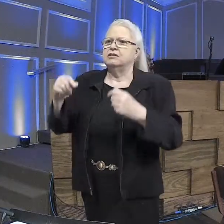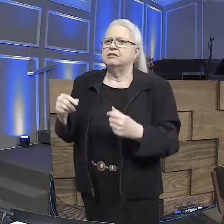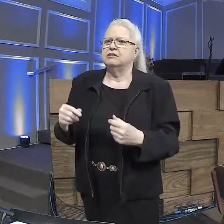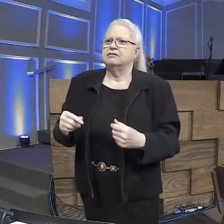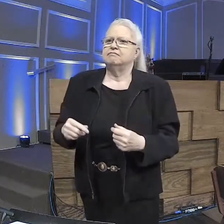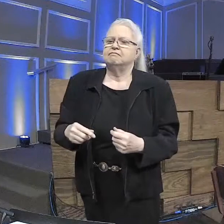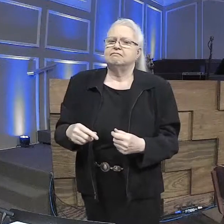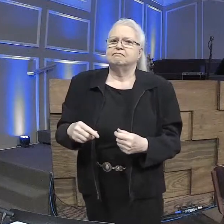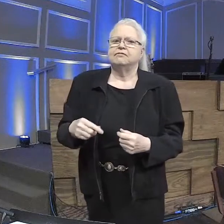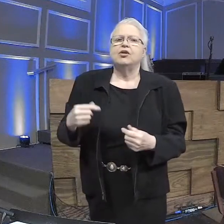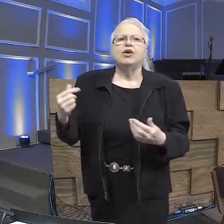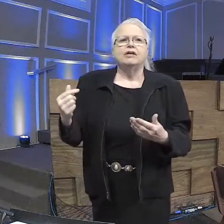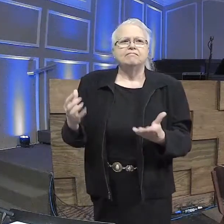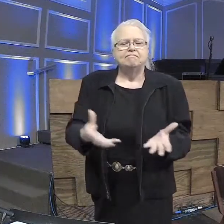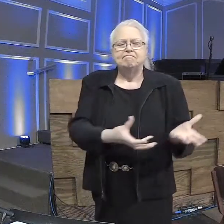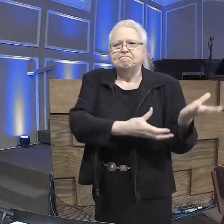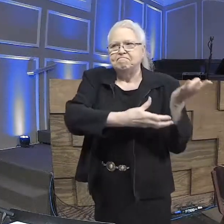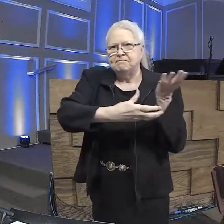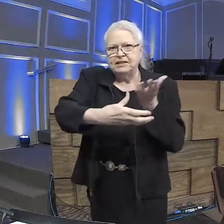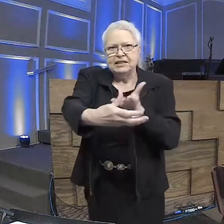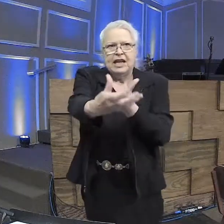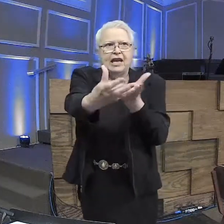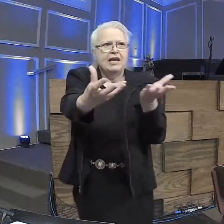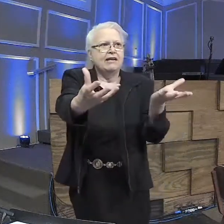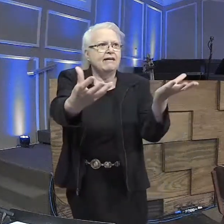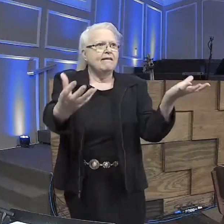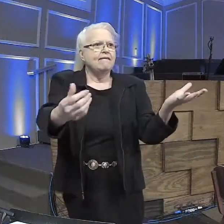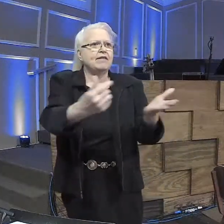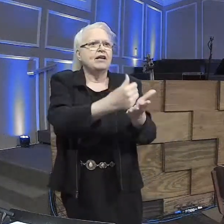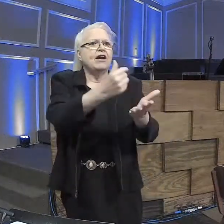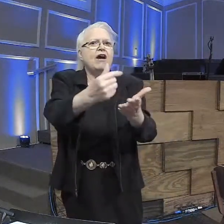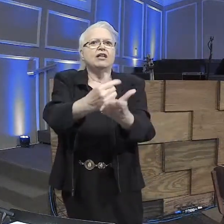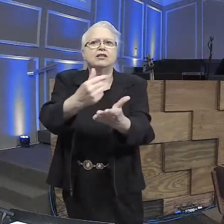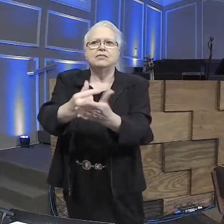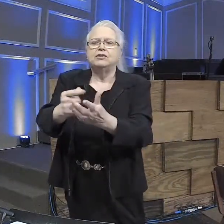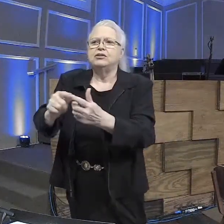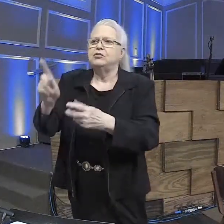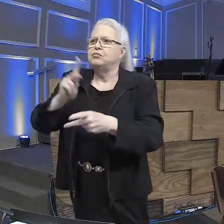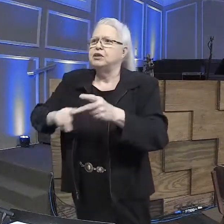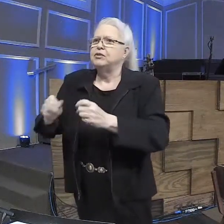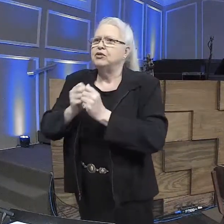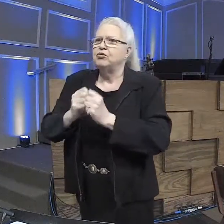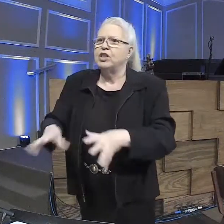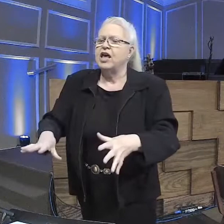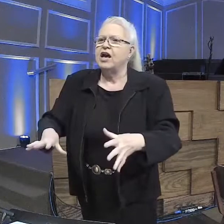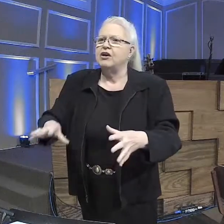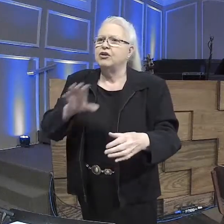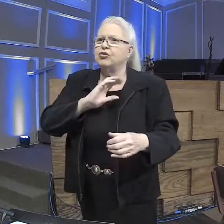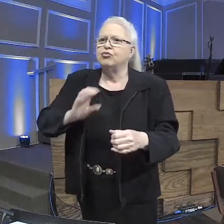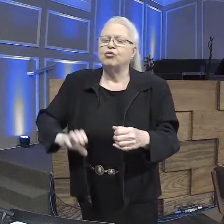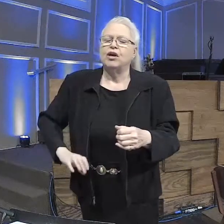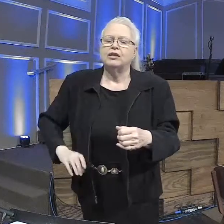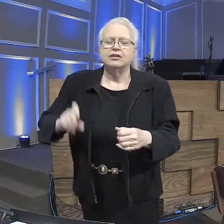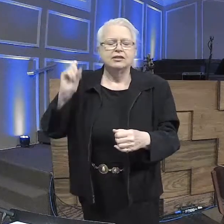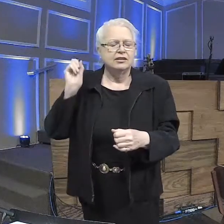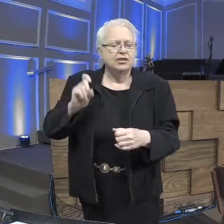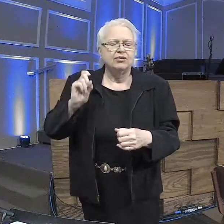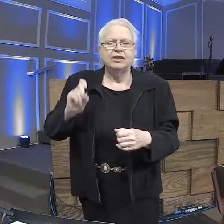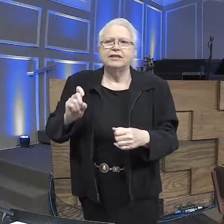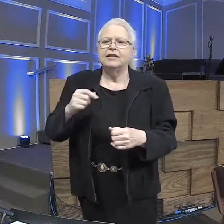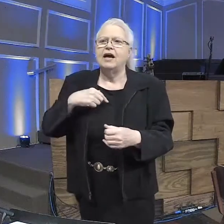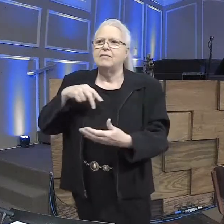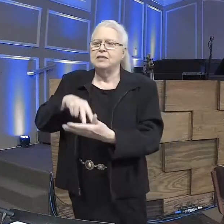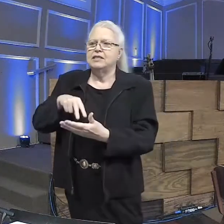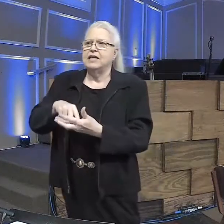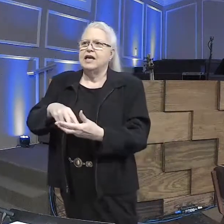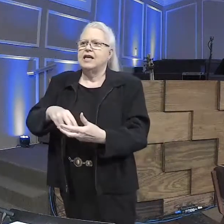those who are without Christ, because it's never been more needful, perhaps, in the year to come. So I'm standing to champion the church